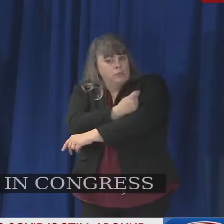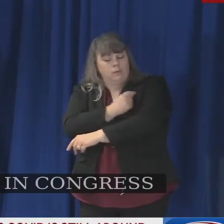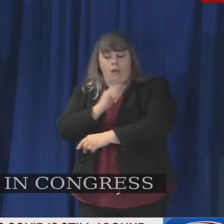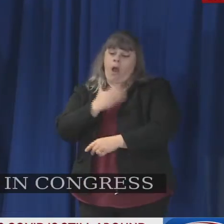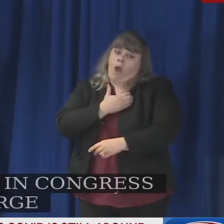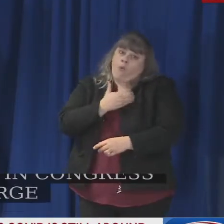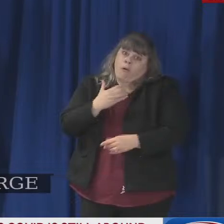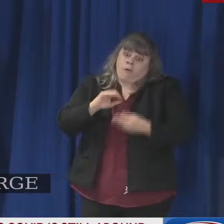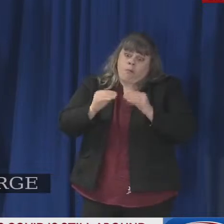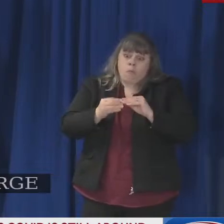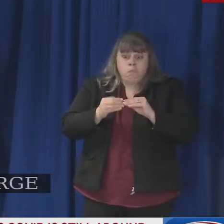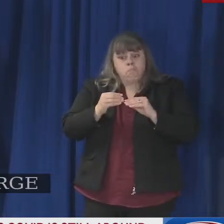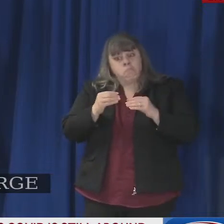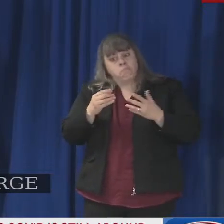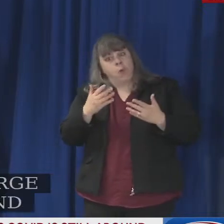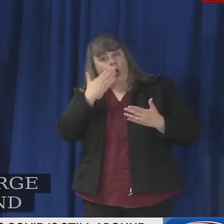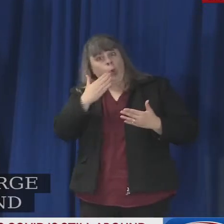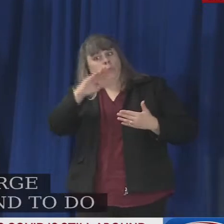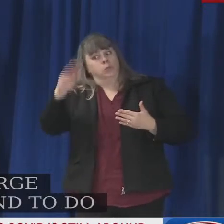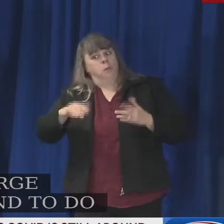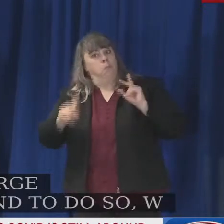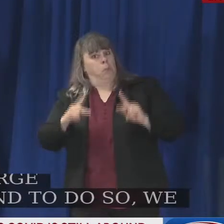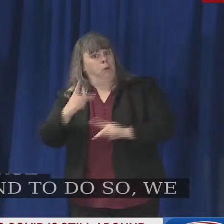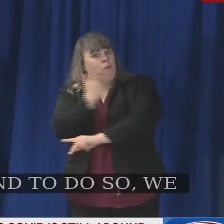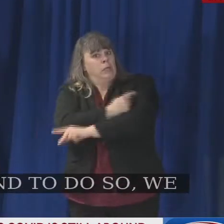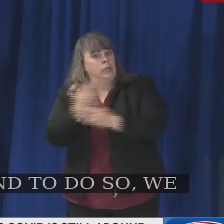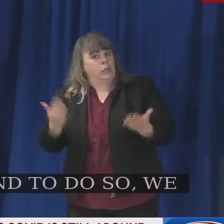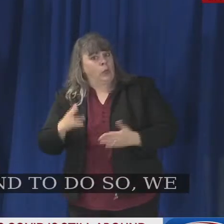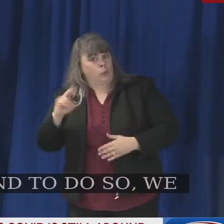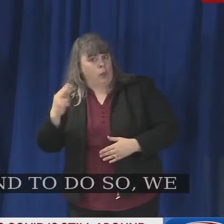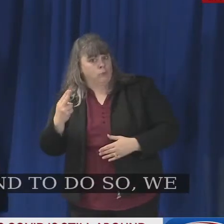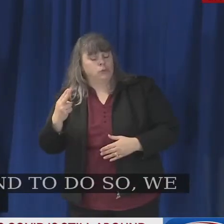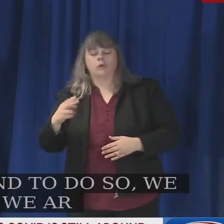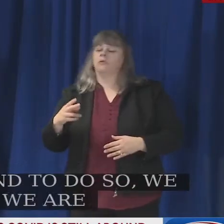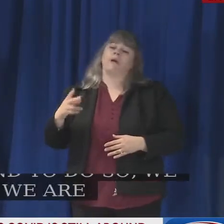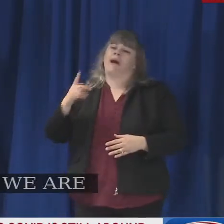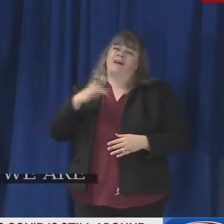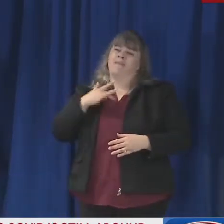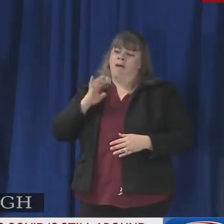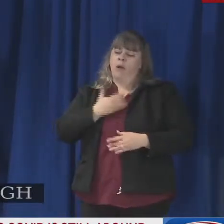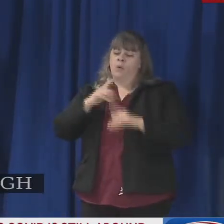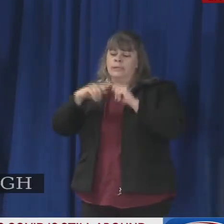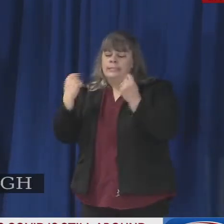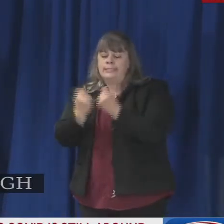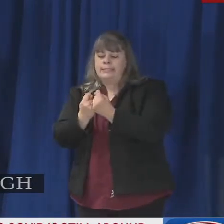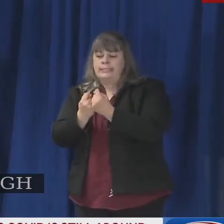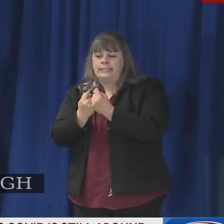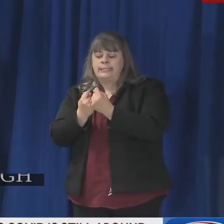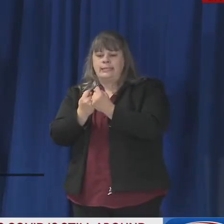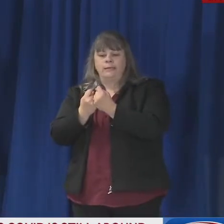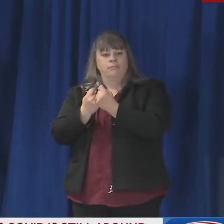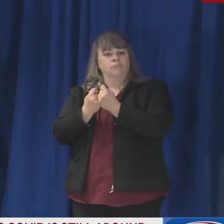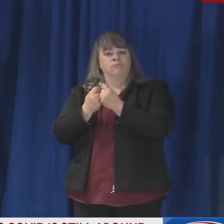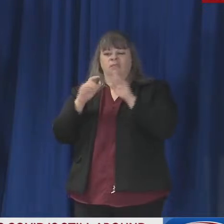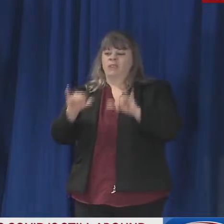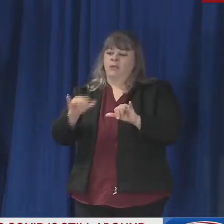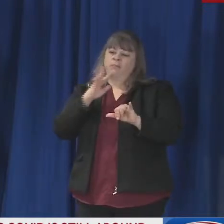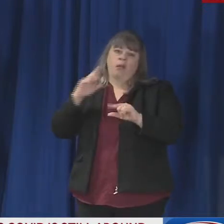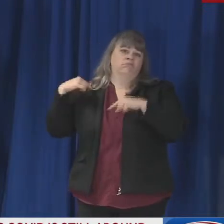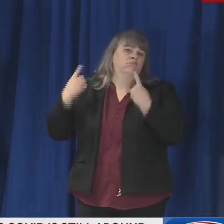high vaccination rate. We've just, I think, done a very good job as a team being right on top of the message from the beginning, not varying from it one